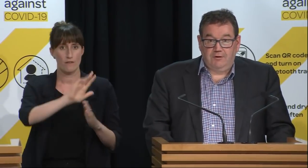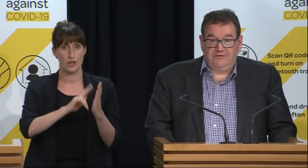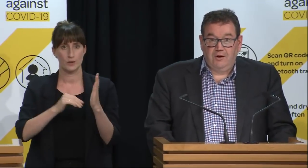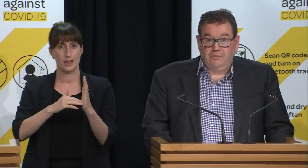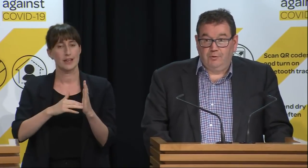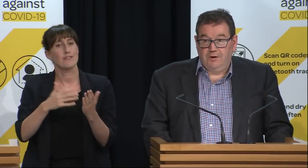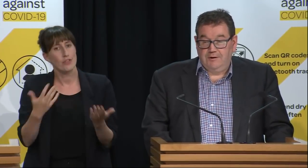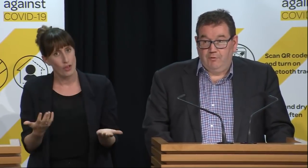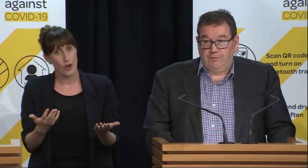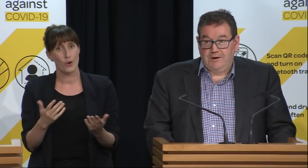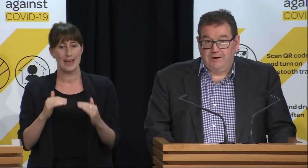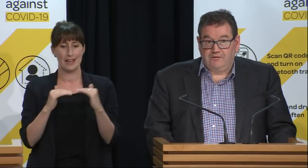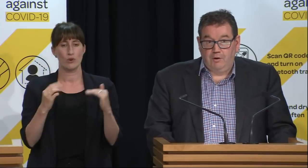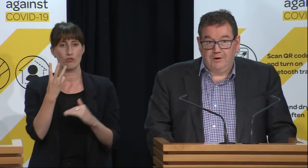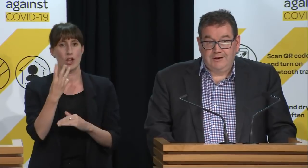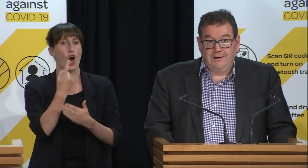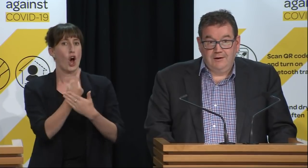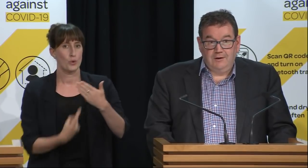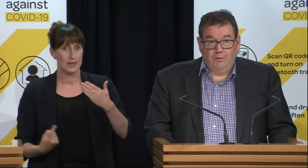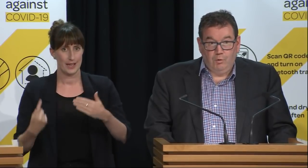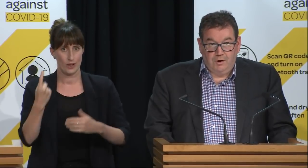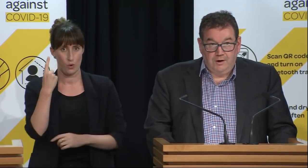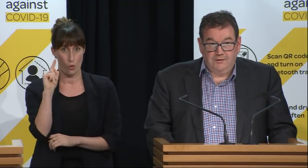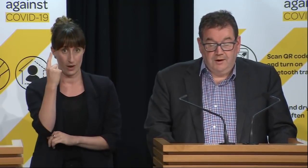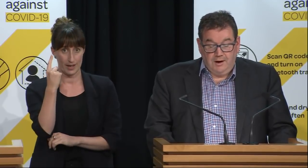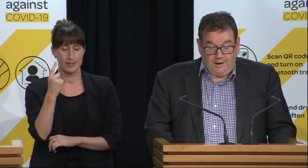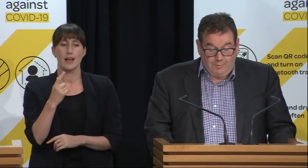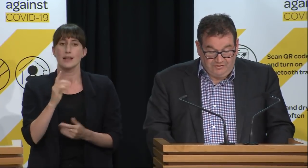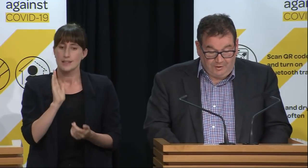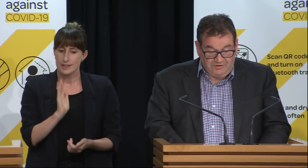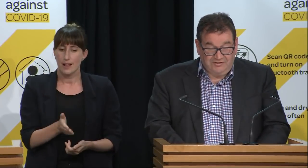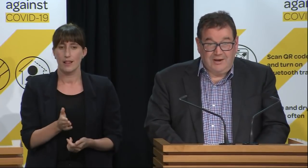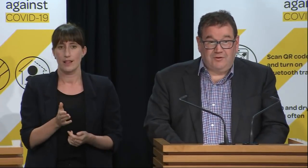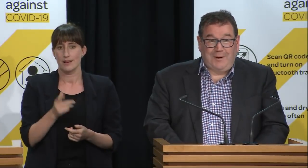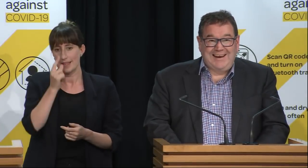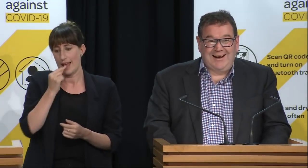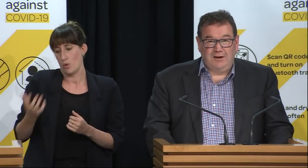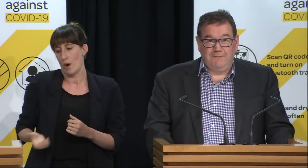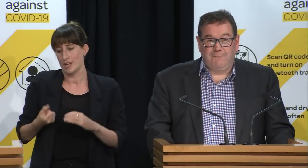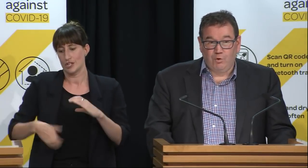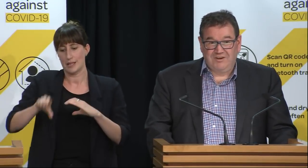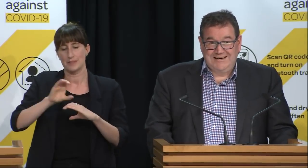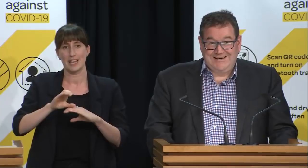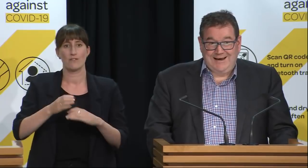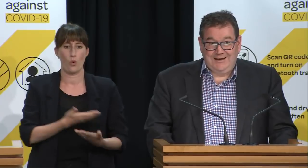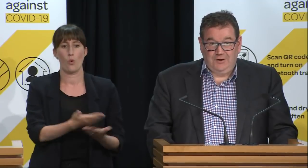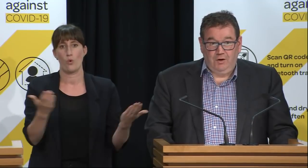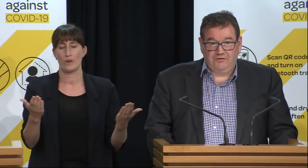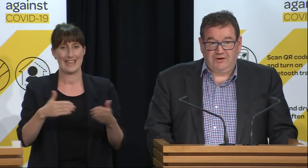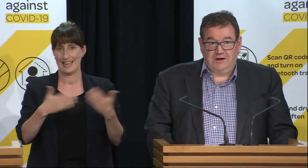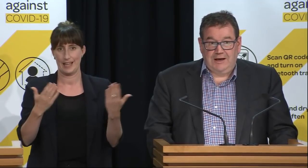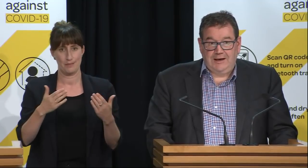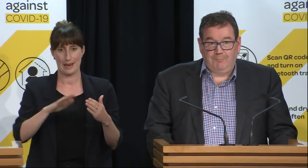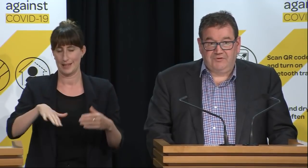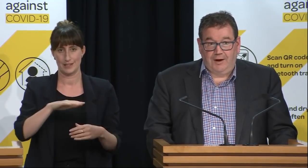level increase to alert level 3 is only in Auckland. The wage subsidy scheme is paid out in 14-day